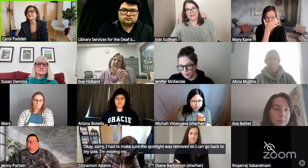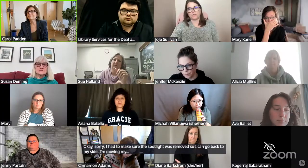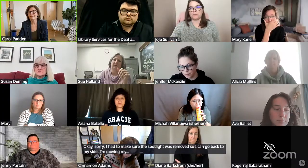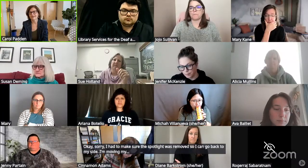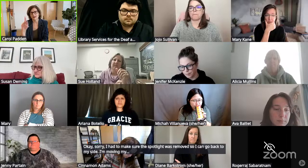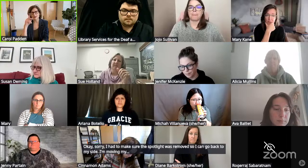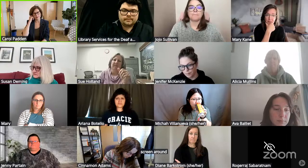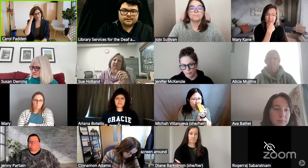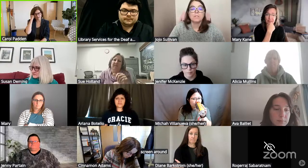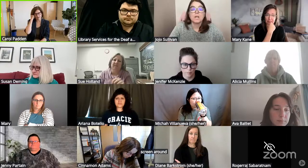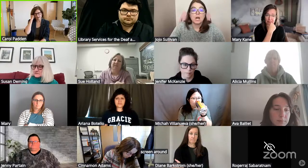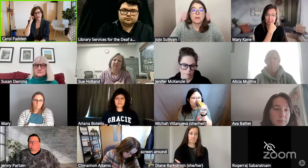around. Okay.